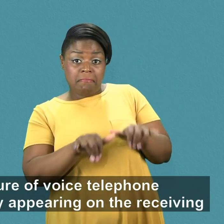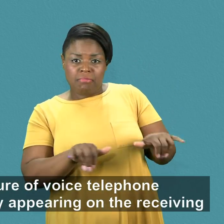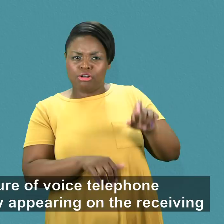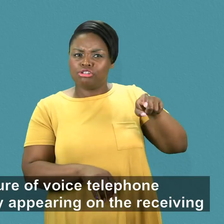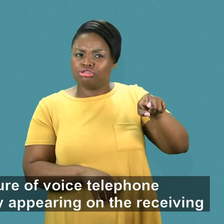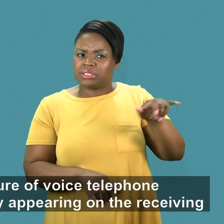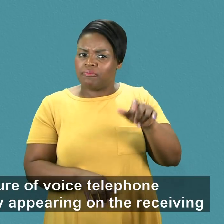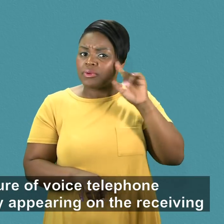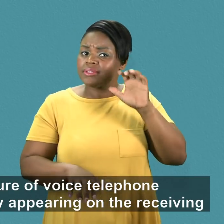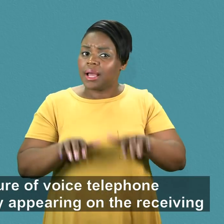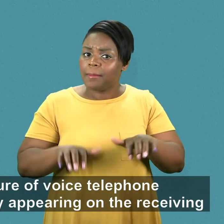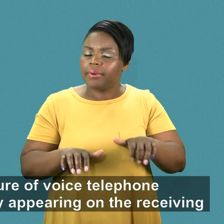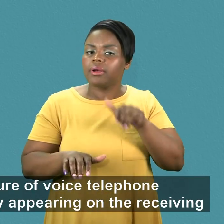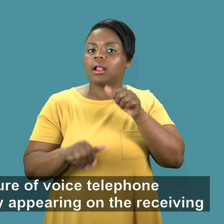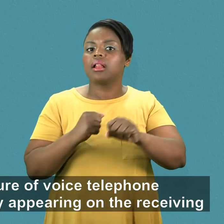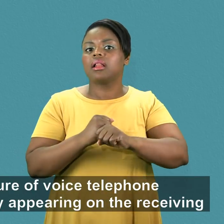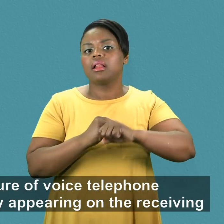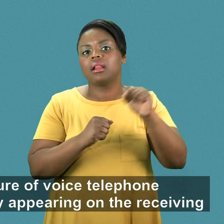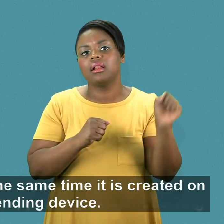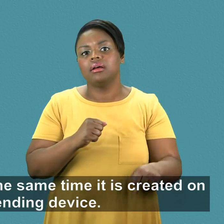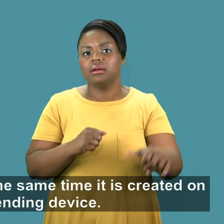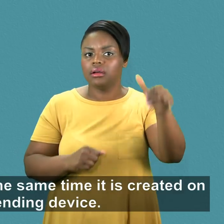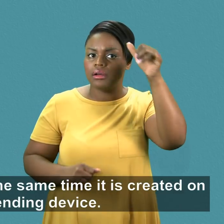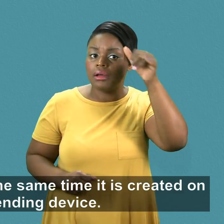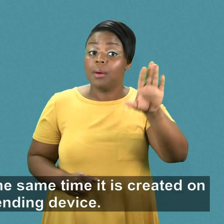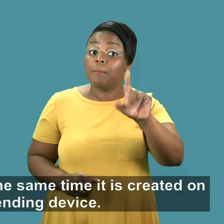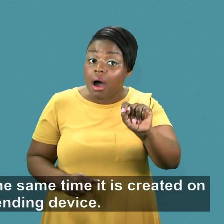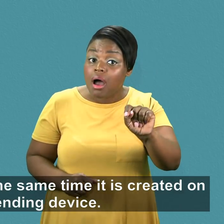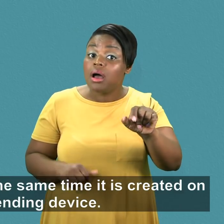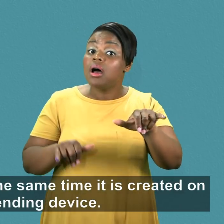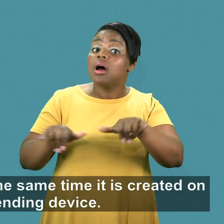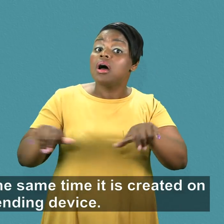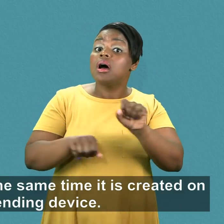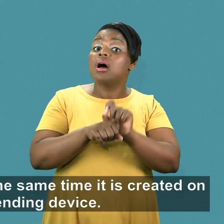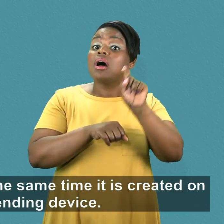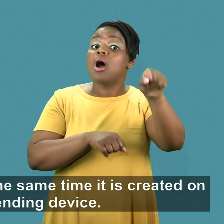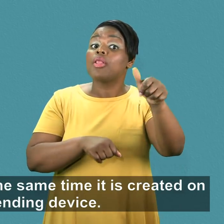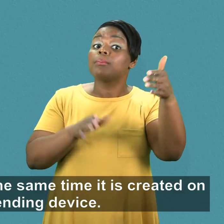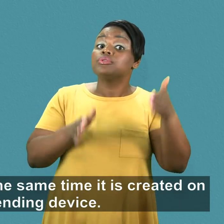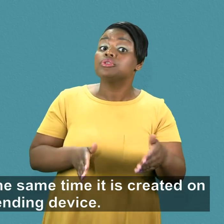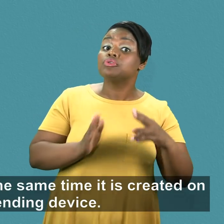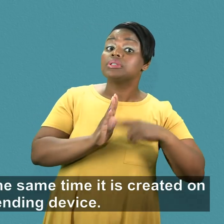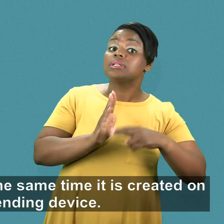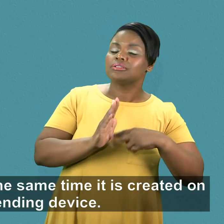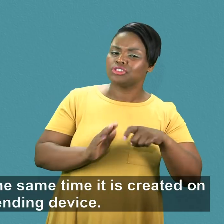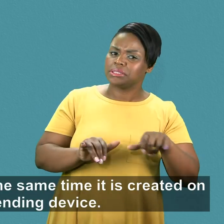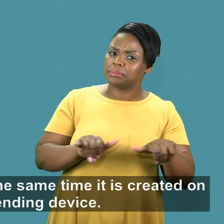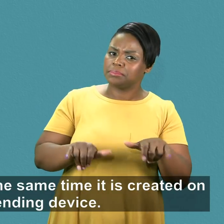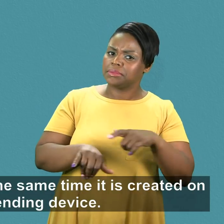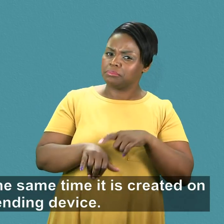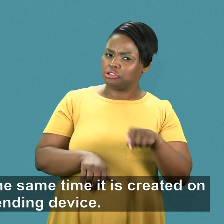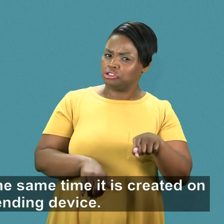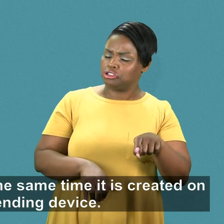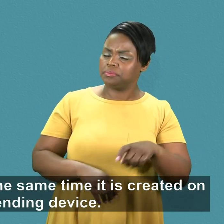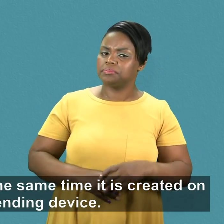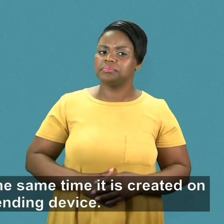by appearing on the receiving device at roughly the same time it is created on the sending device. Text number uses.